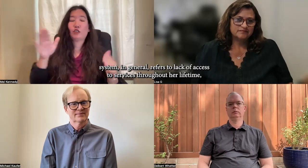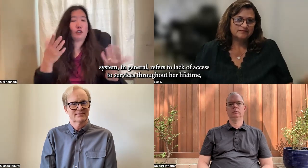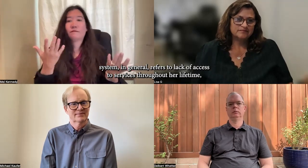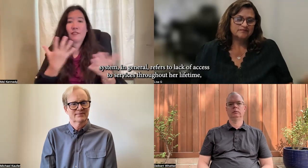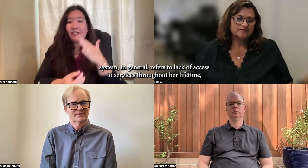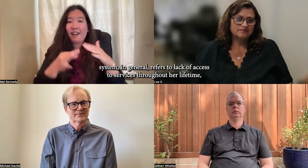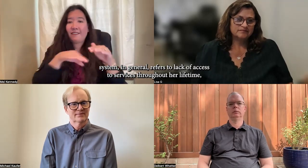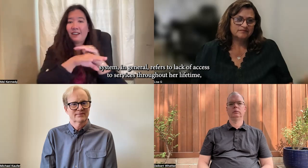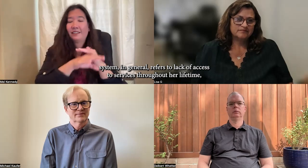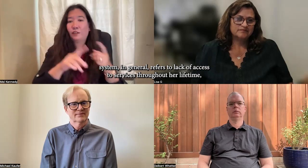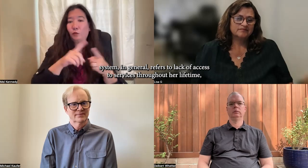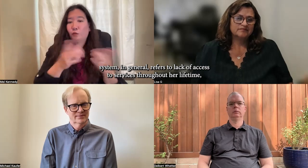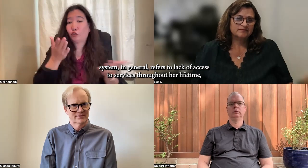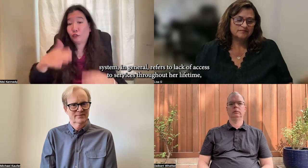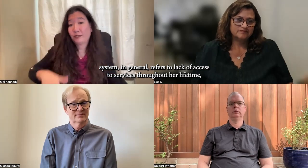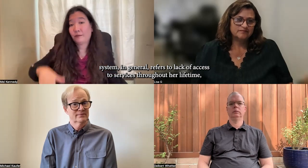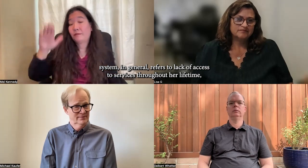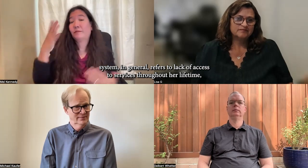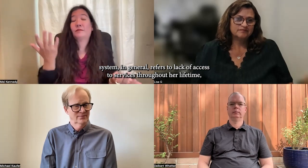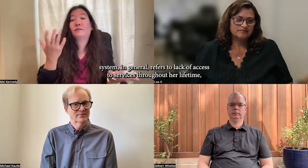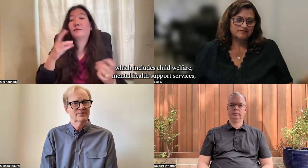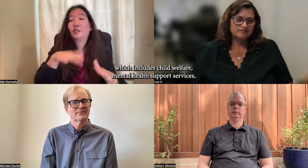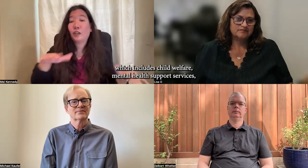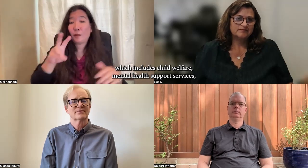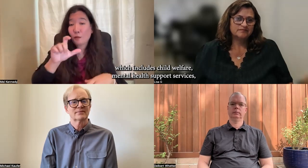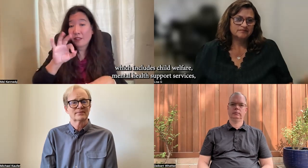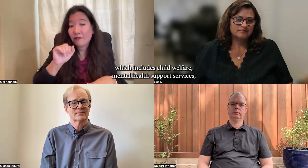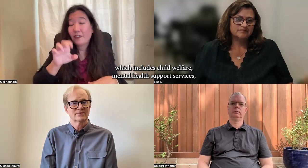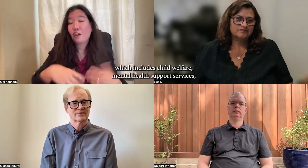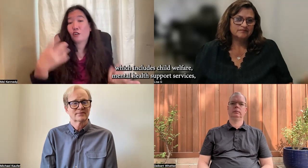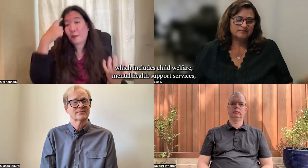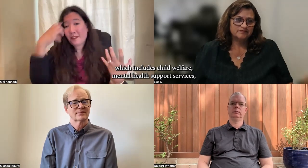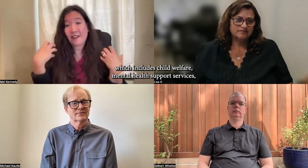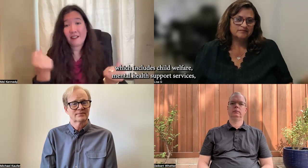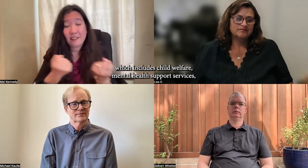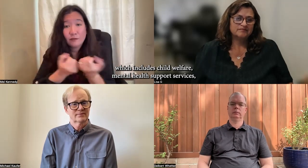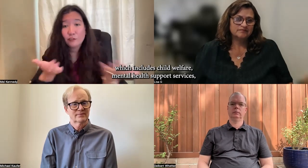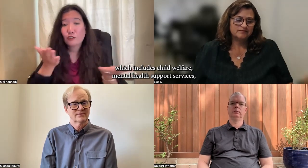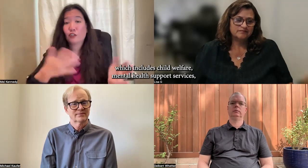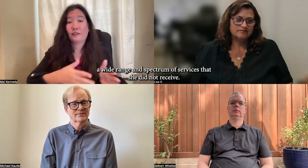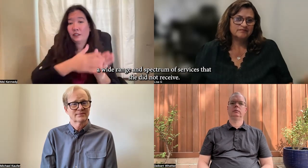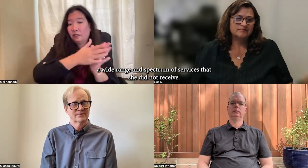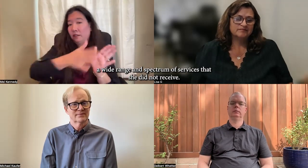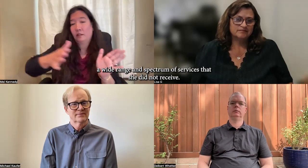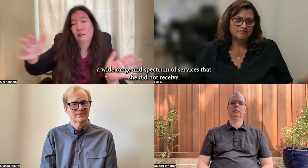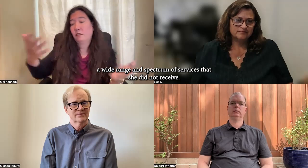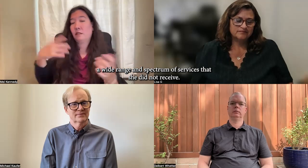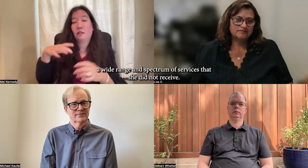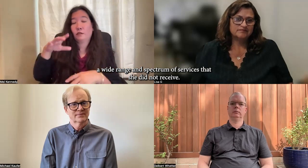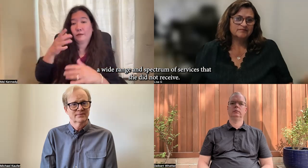of access to services throughout her lifetime, which includes child welfare, mental health support services, a wide range and spectrum